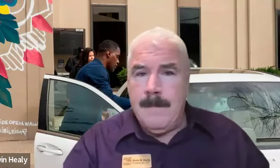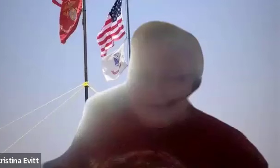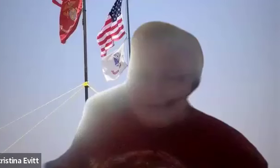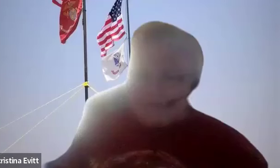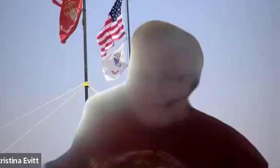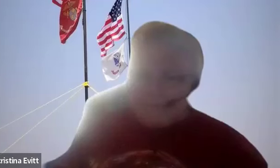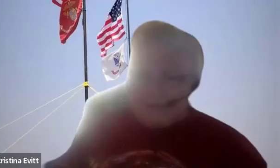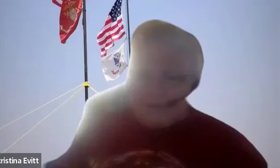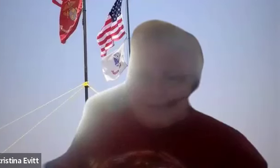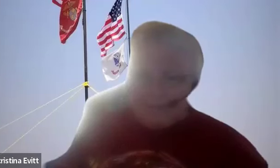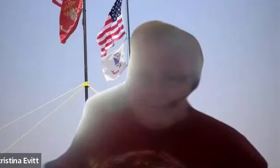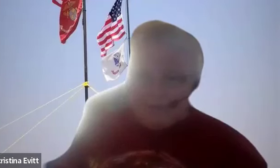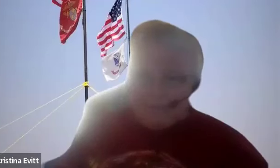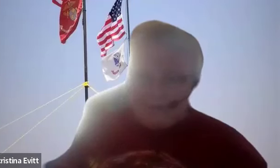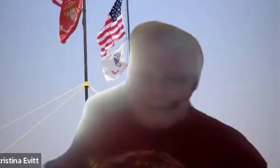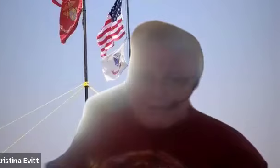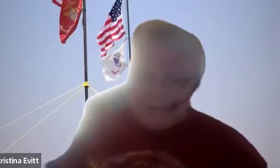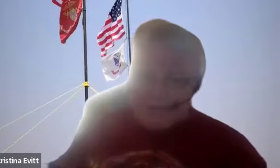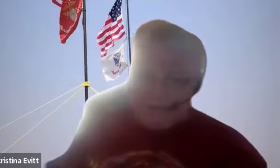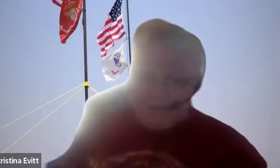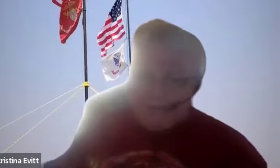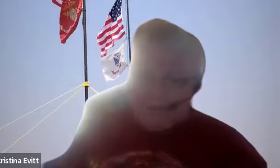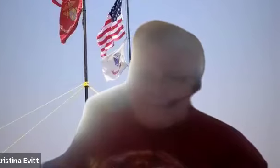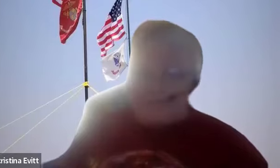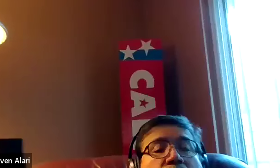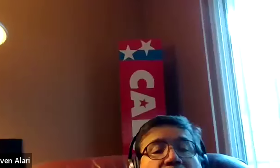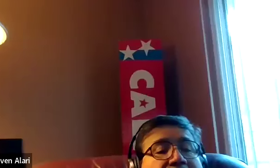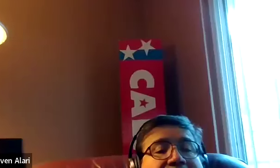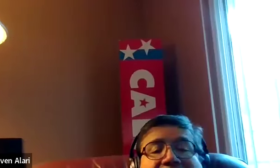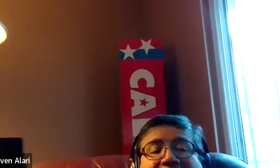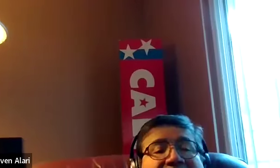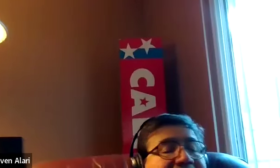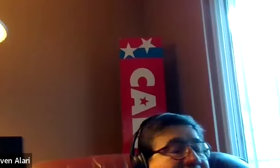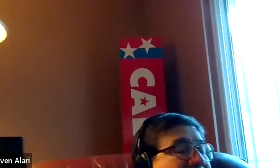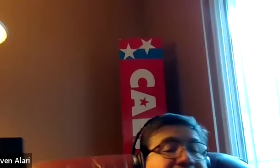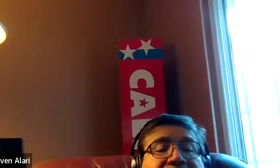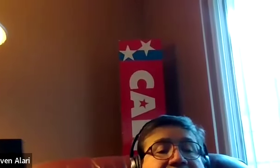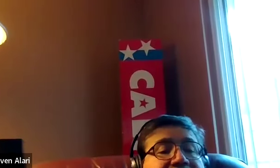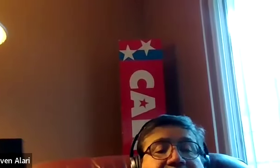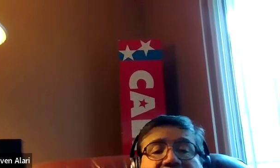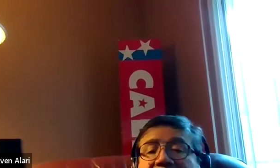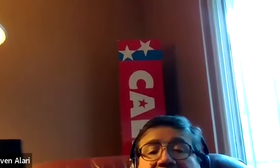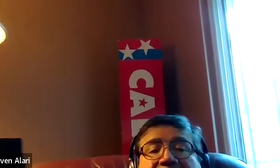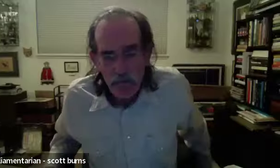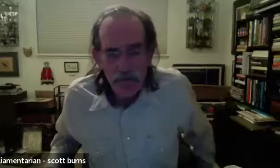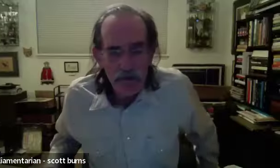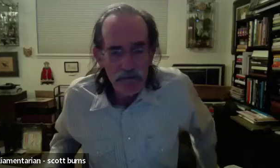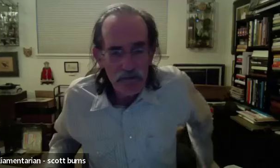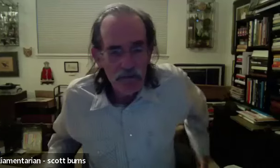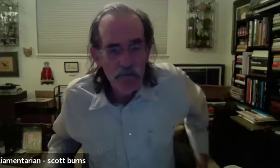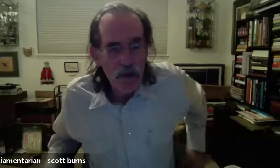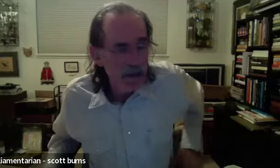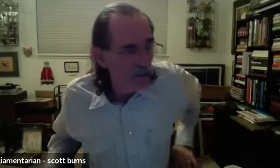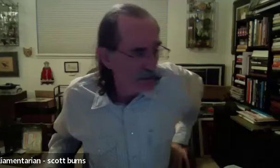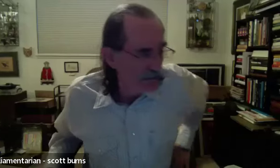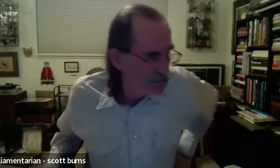Are we taking a short break to let people know we're coming back? I'm No. sorry, Christina, DLC 751. I would suggest you just